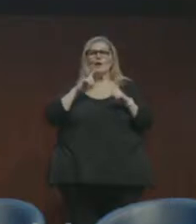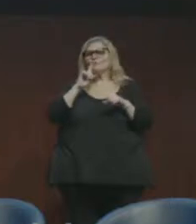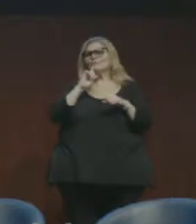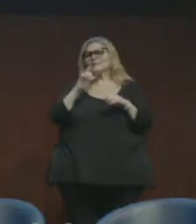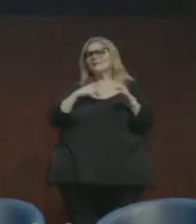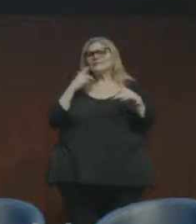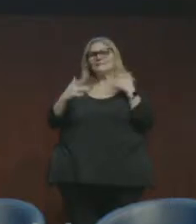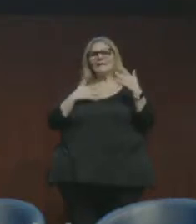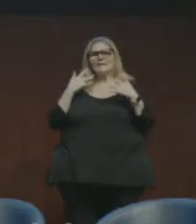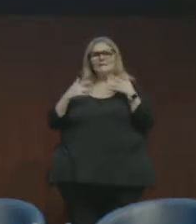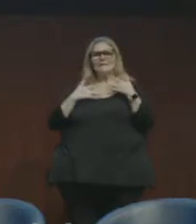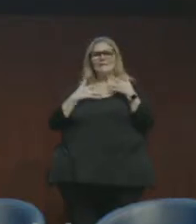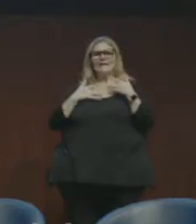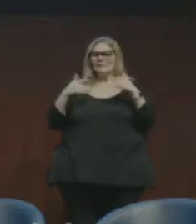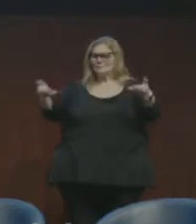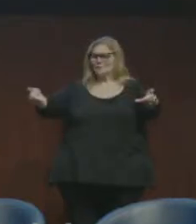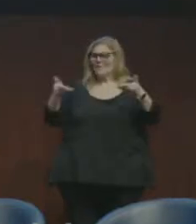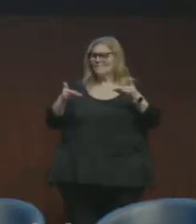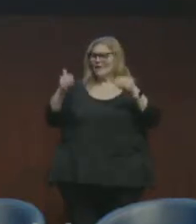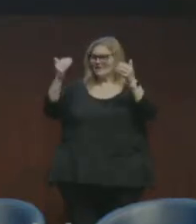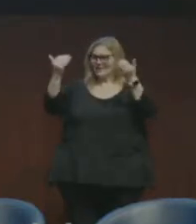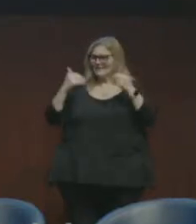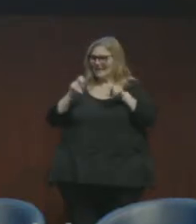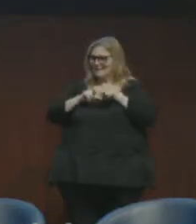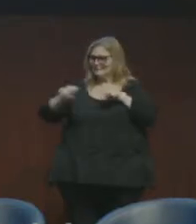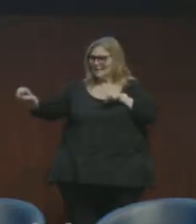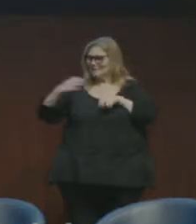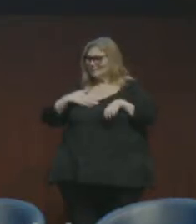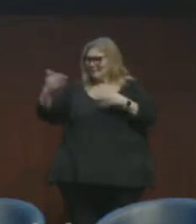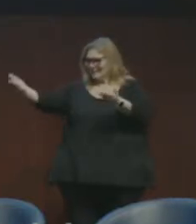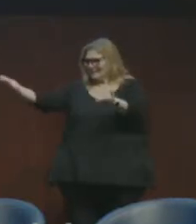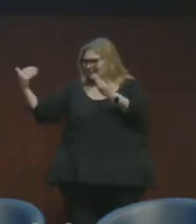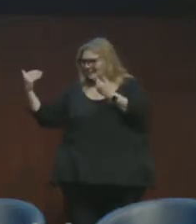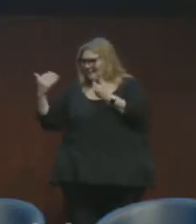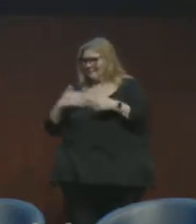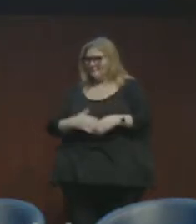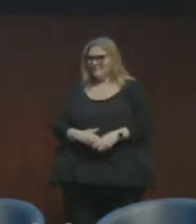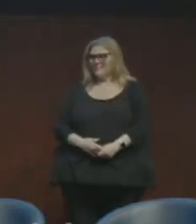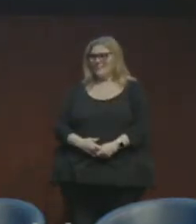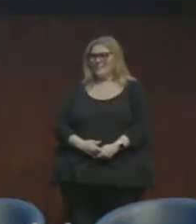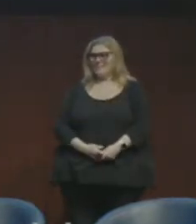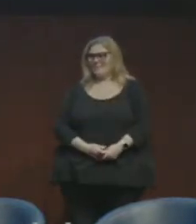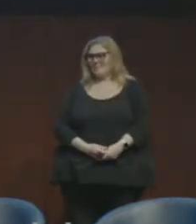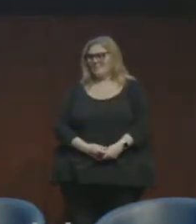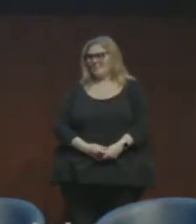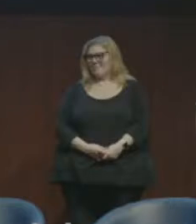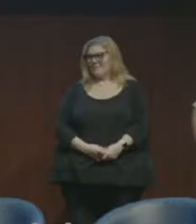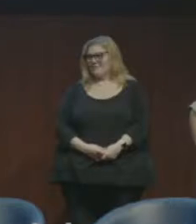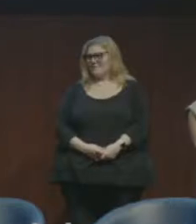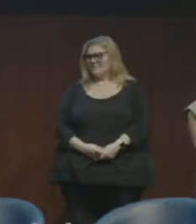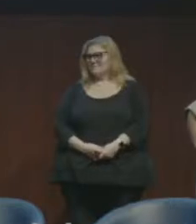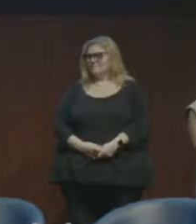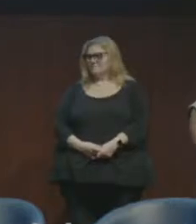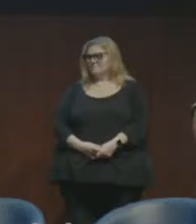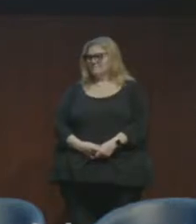really excited to invite up our next panelists. So please come up and join us, and we will get